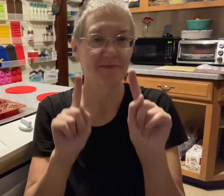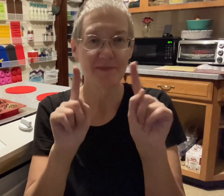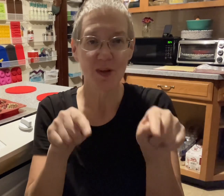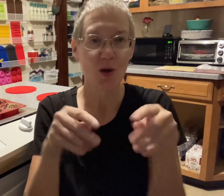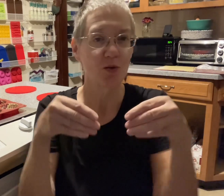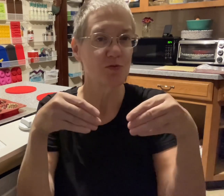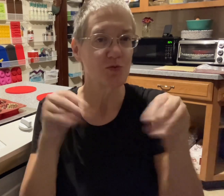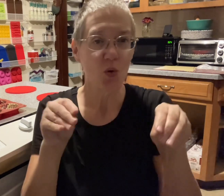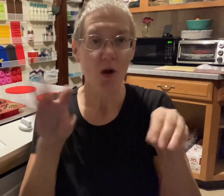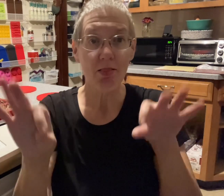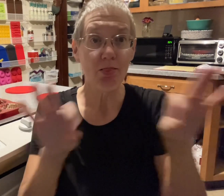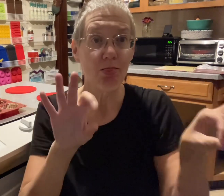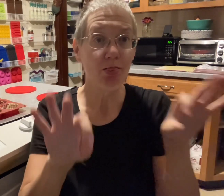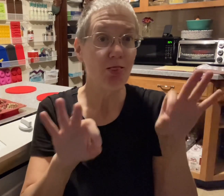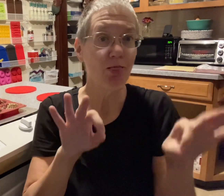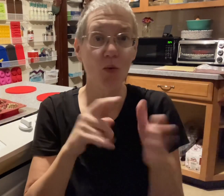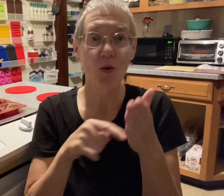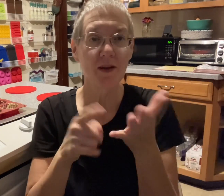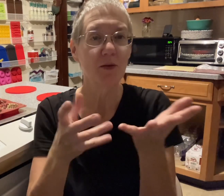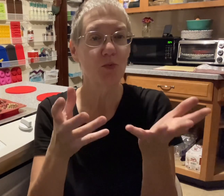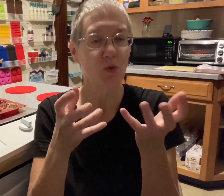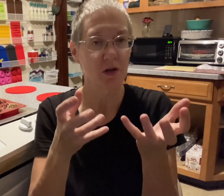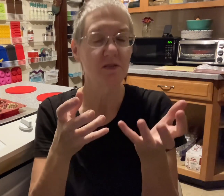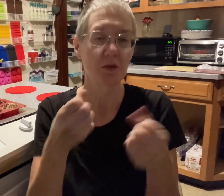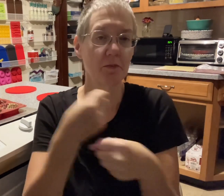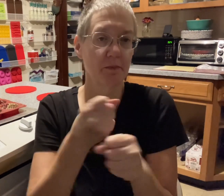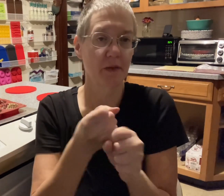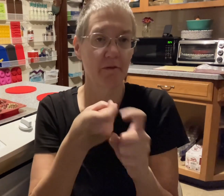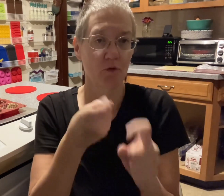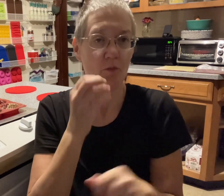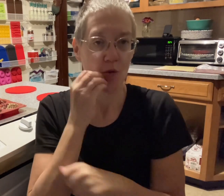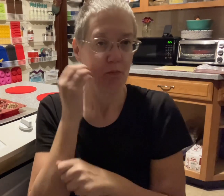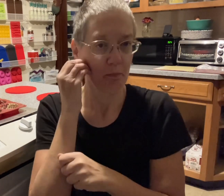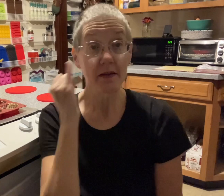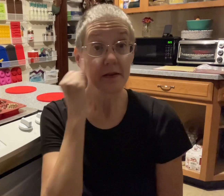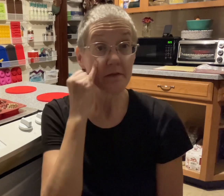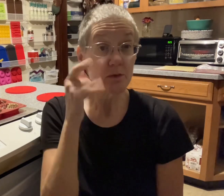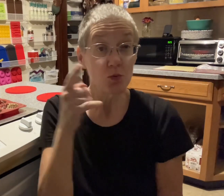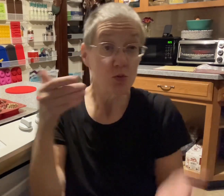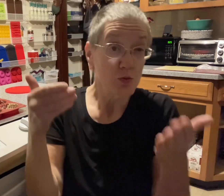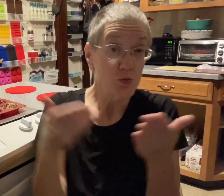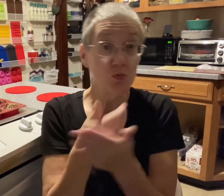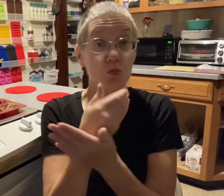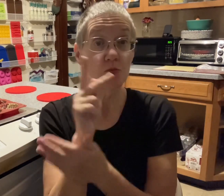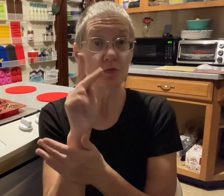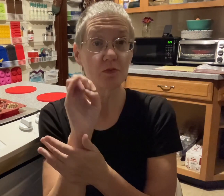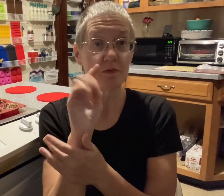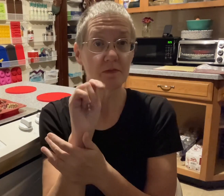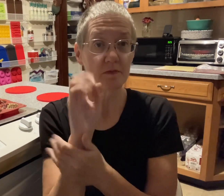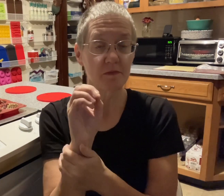He can't go to the store anymore and just pick whatever he wants. So we'll have to make them from home. Now, if you're new to